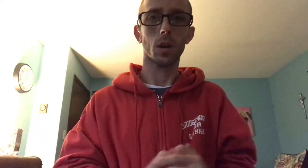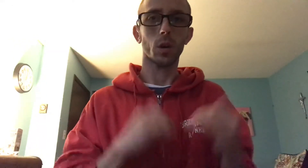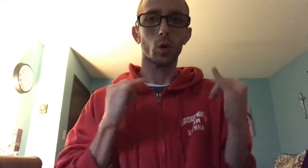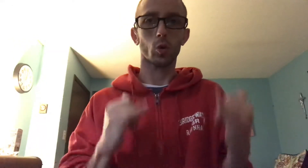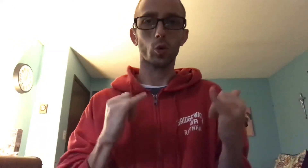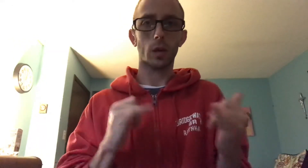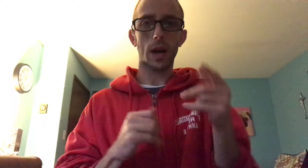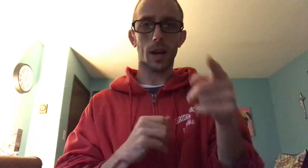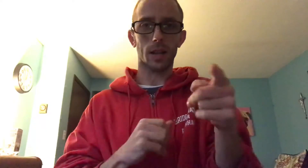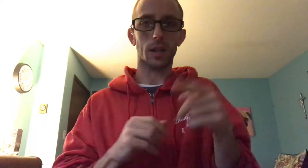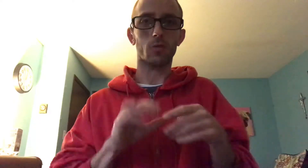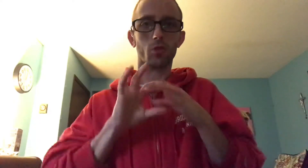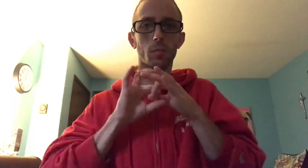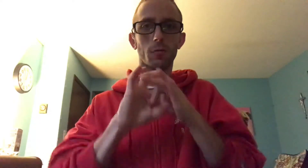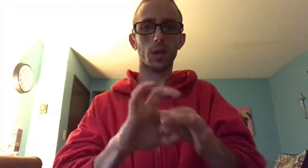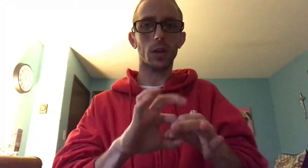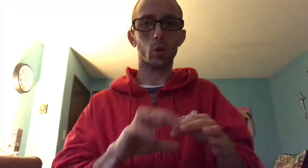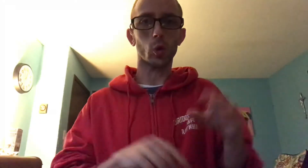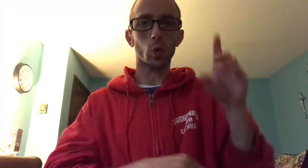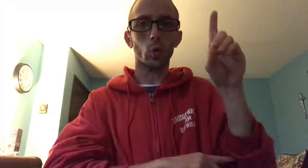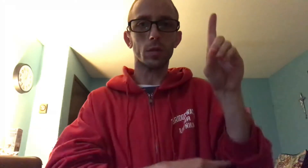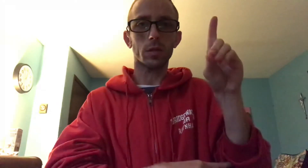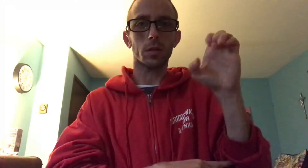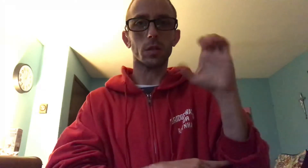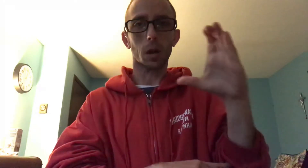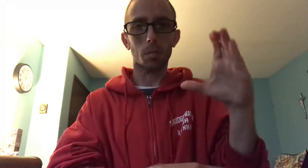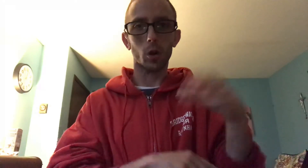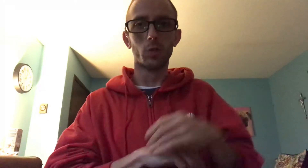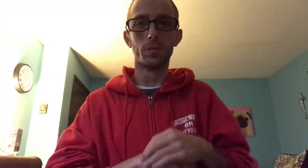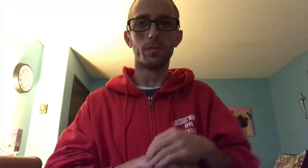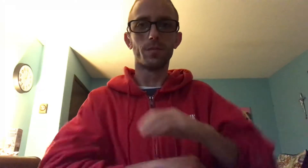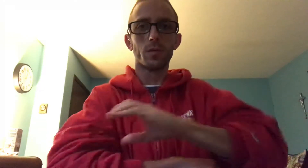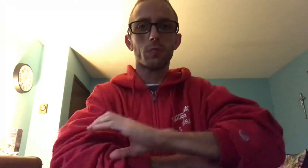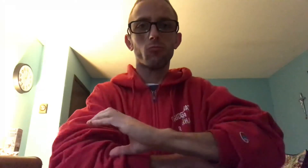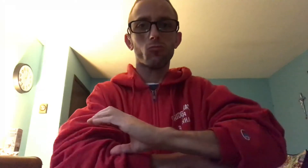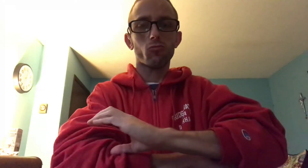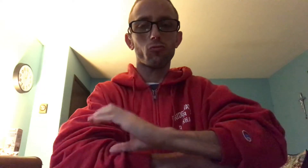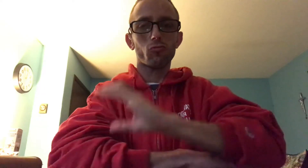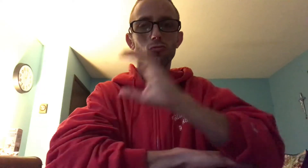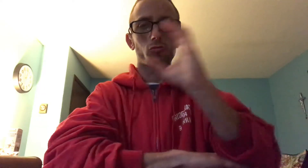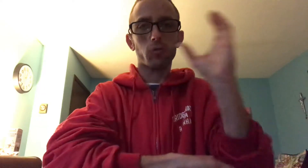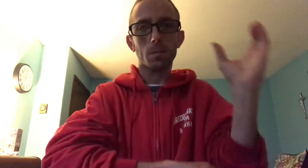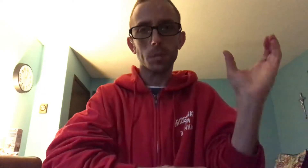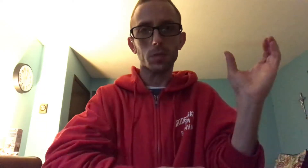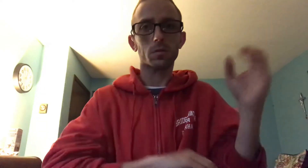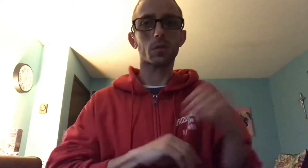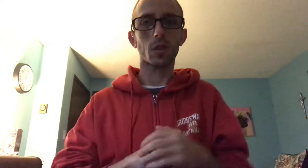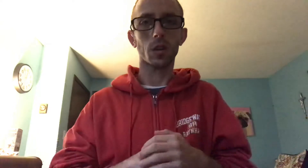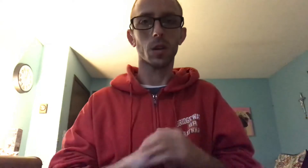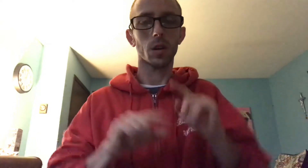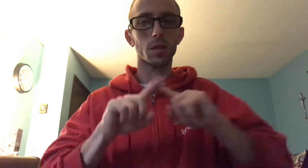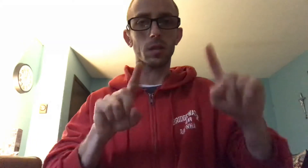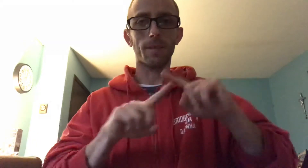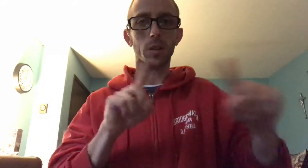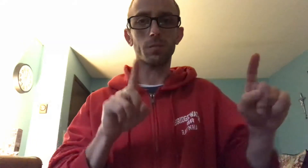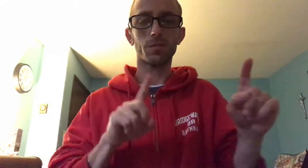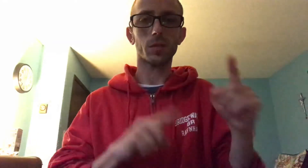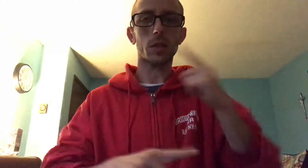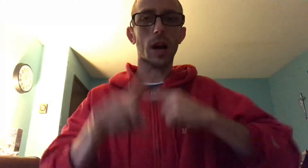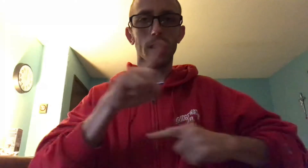Today, it's going to be related to December, Christmas, and different styles